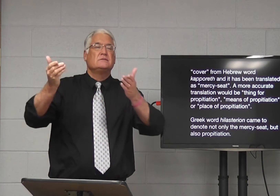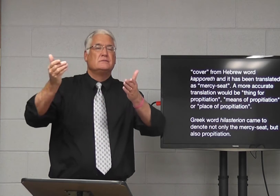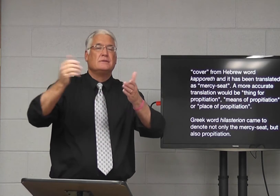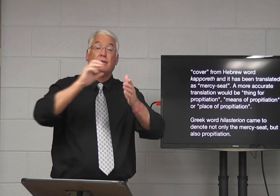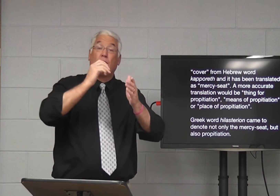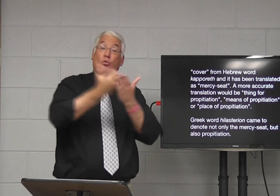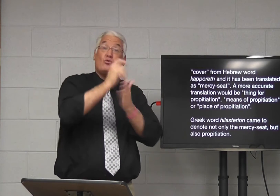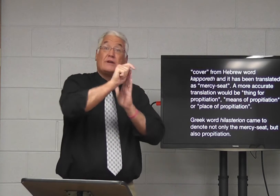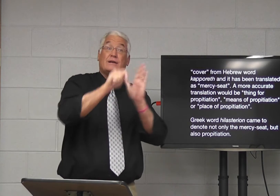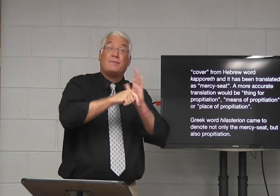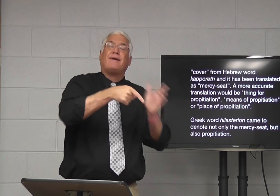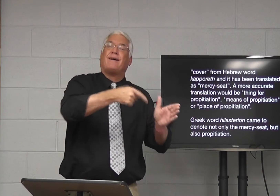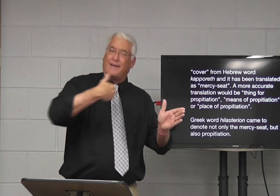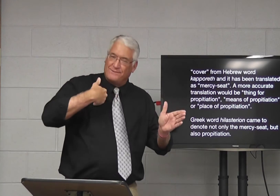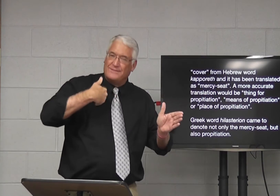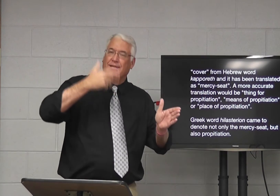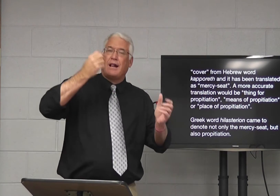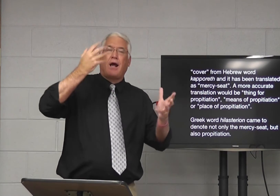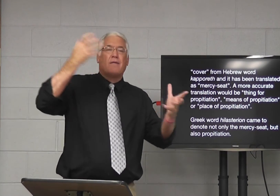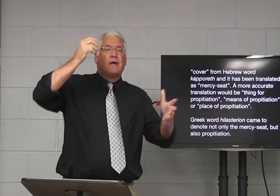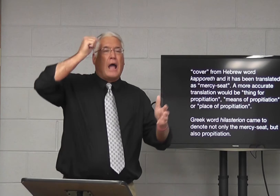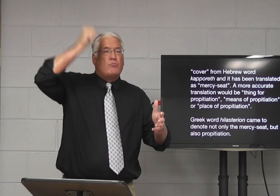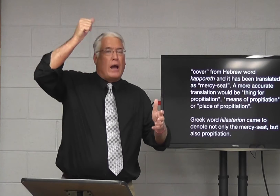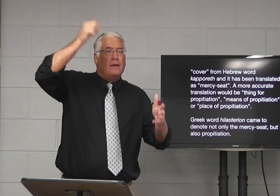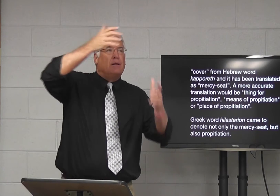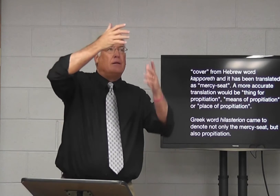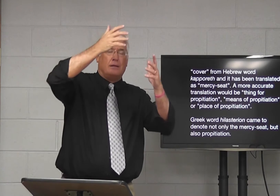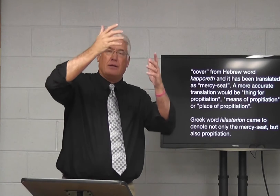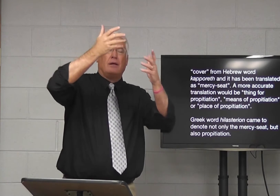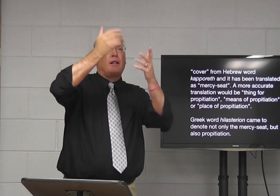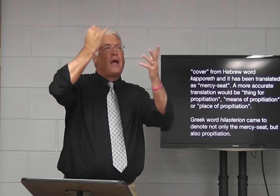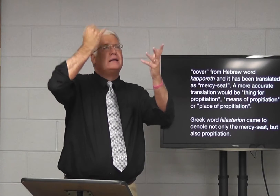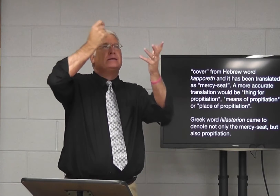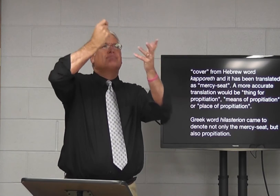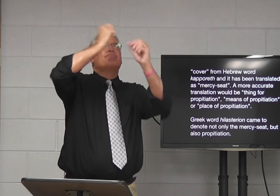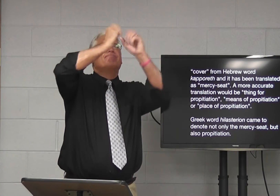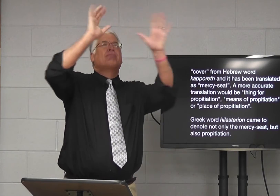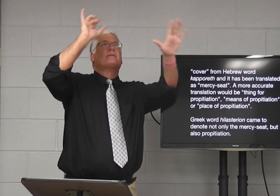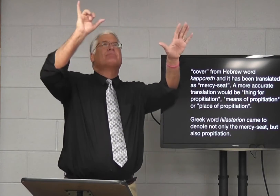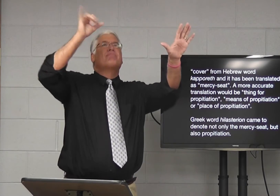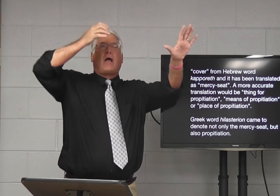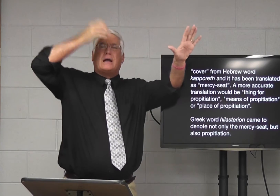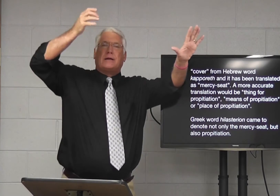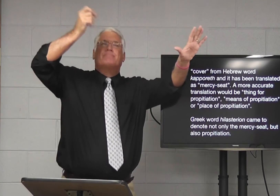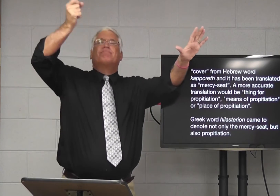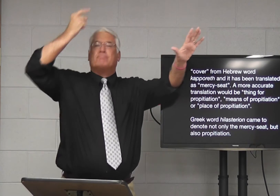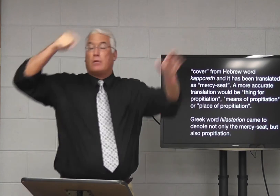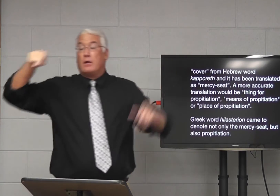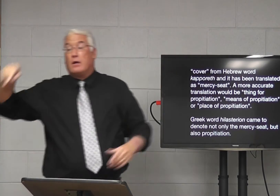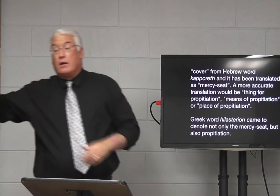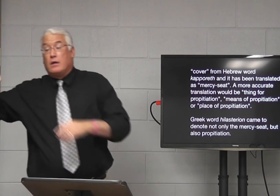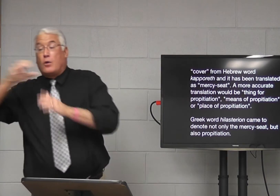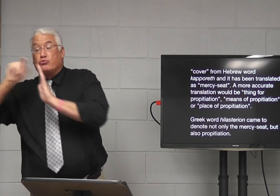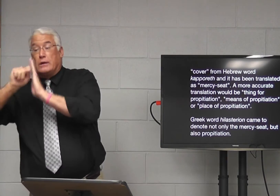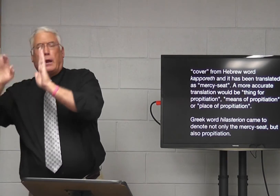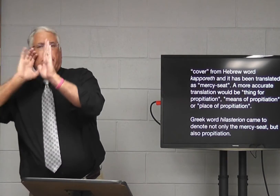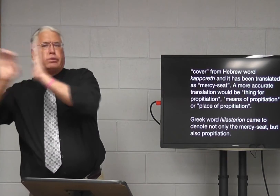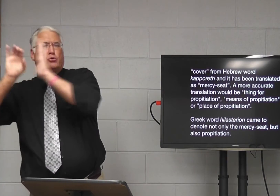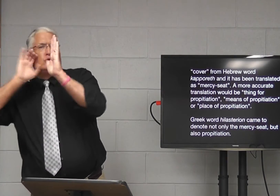Abstract things. You know, the New Testament has a lot of abstract ideas and concepts. And the